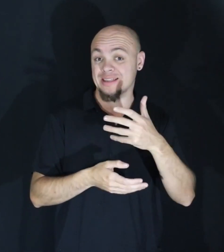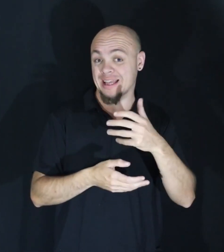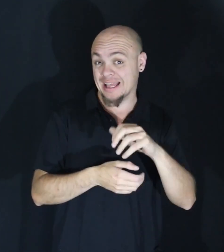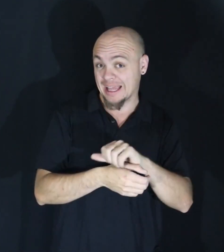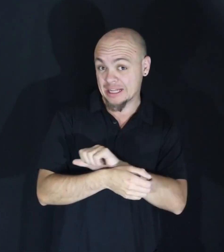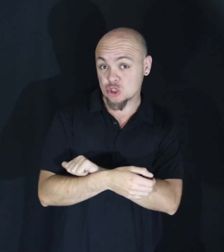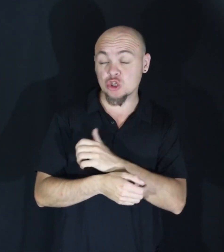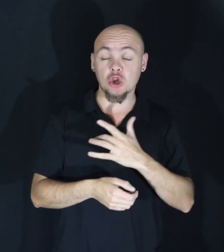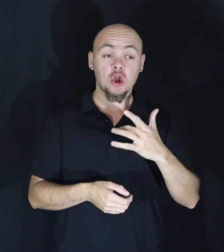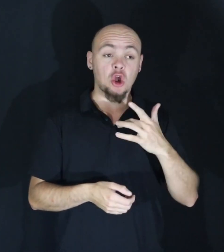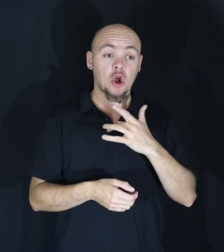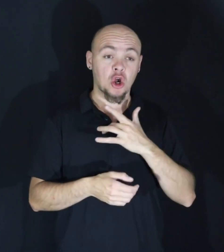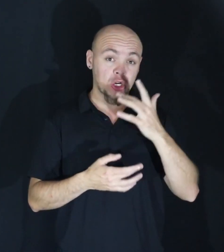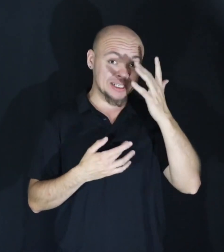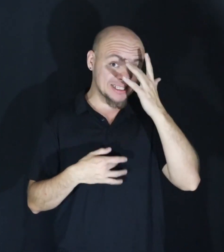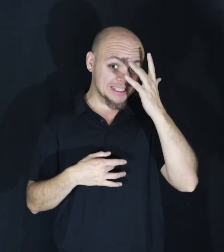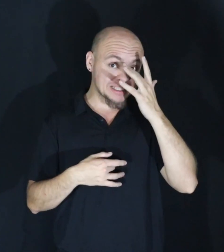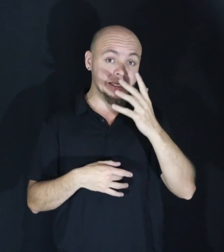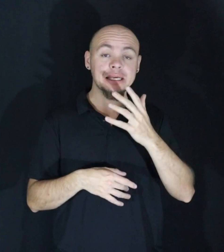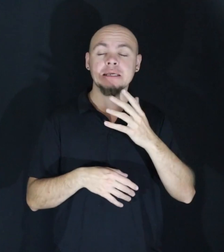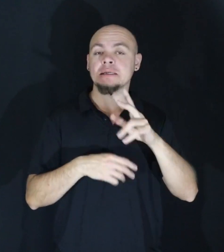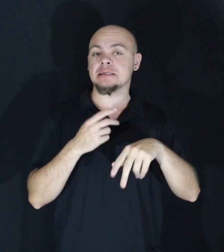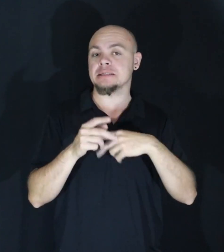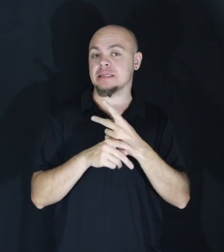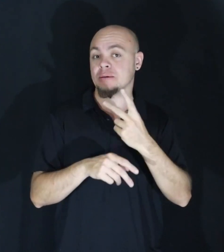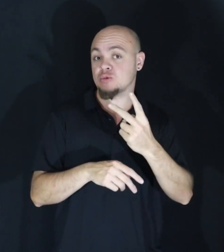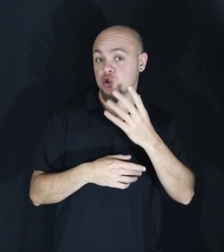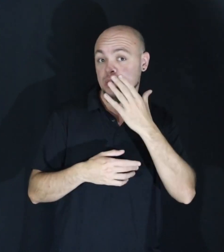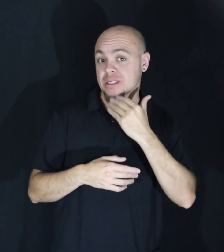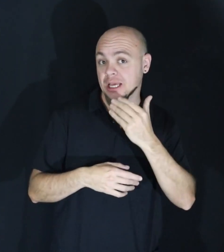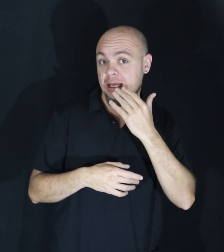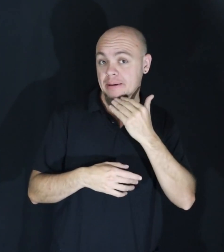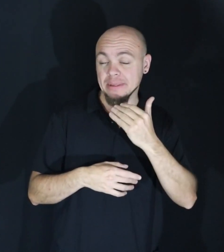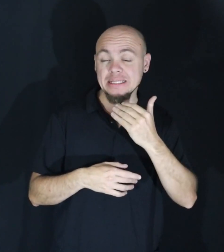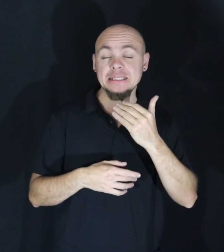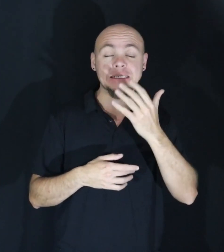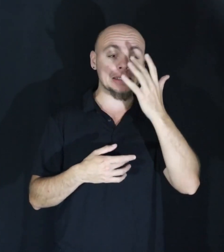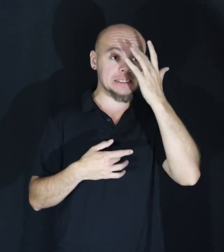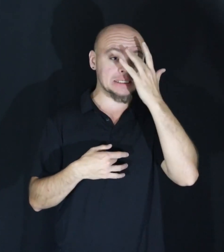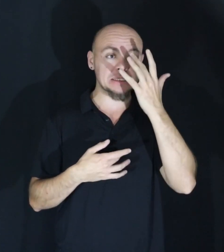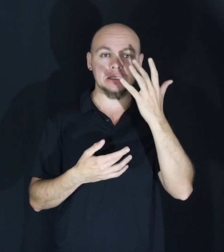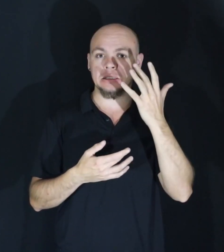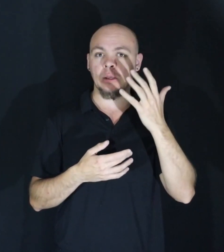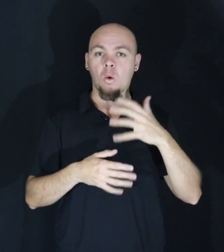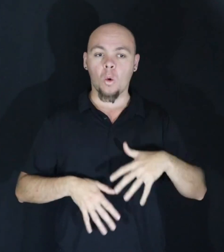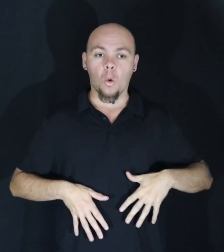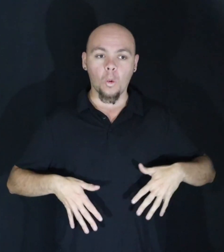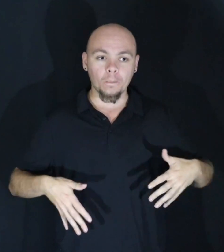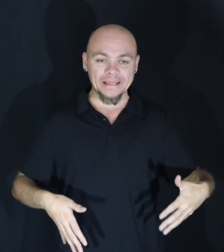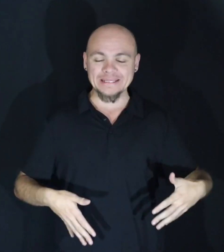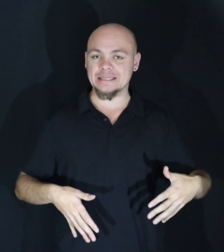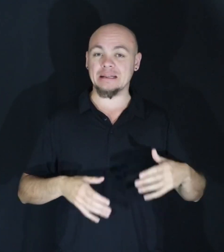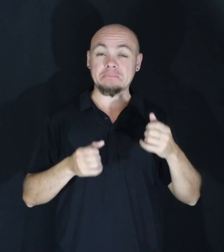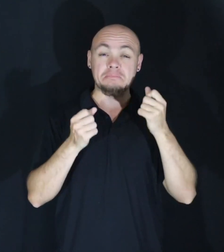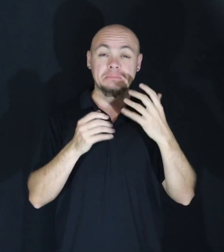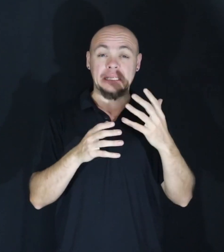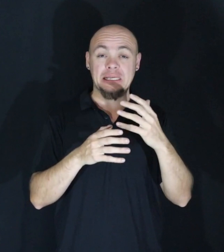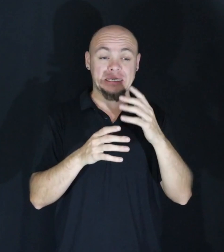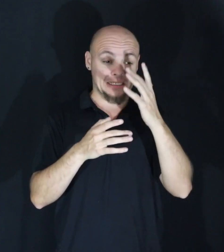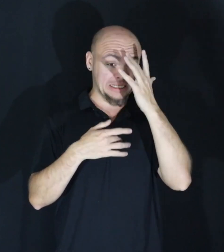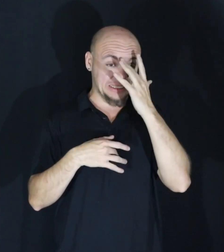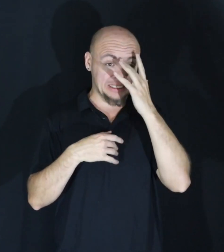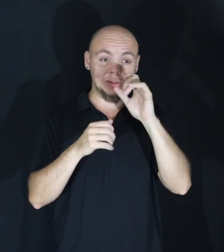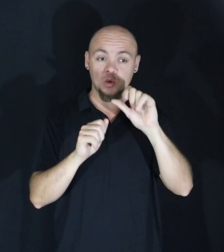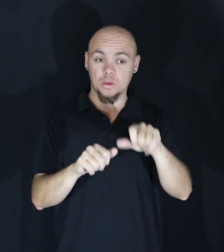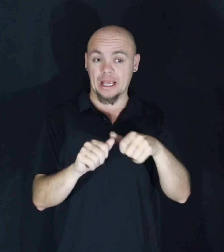disease, type 2 diabetes, obesity, and a number of other preventable diseases. To